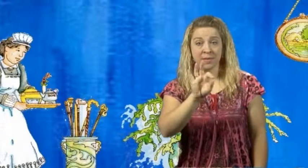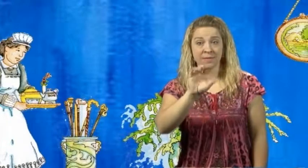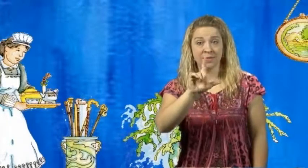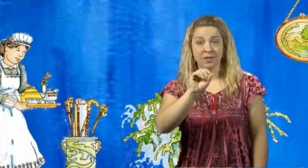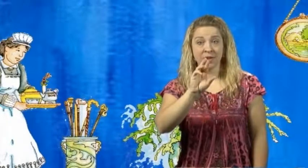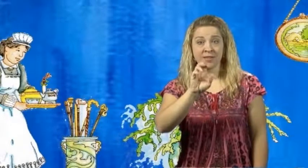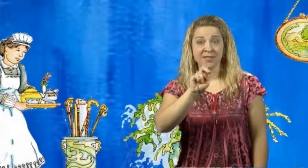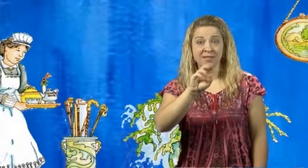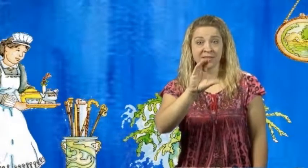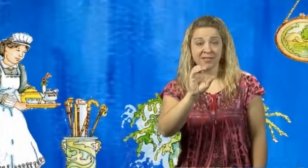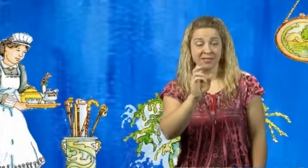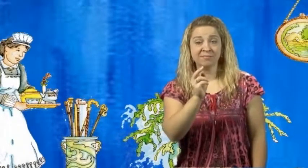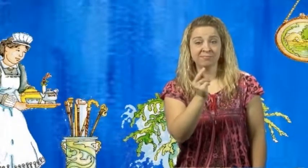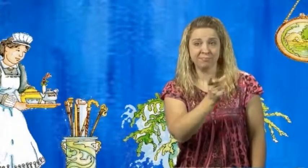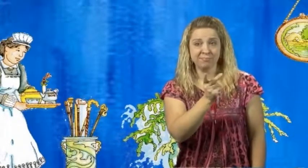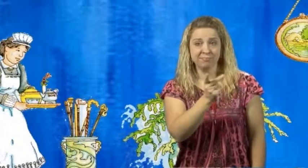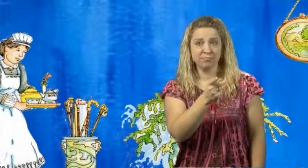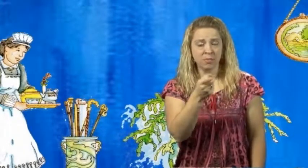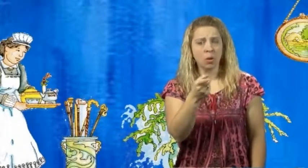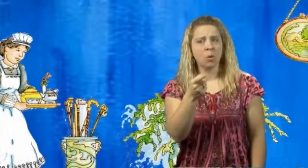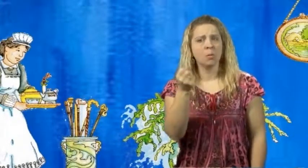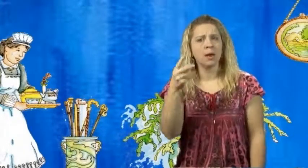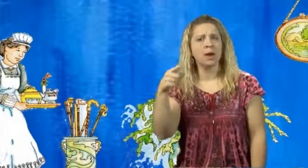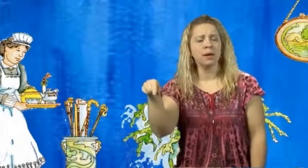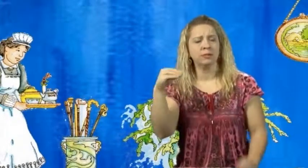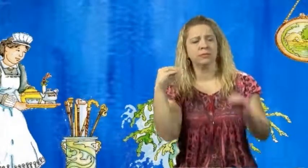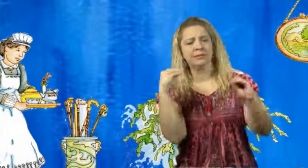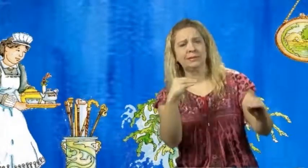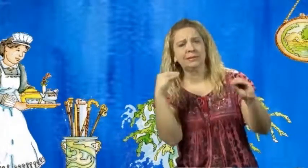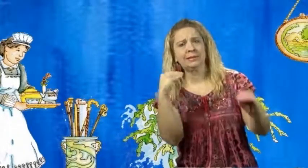Florence and Parthenope were taught by private teachers and by their father.